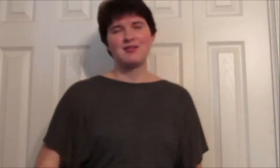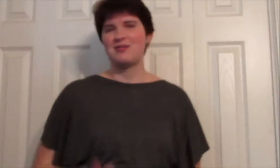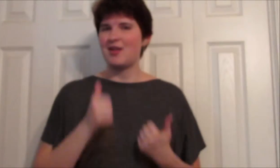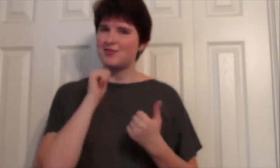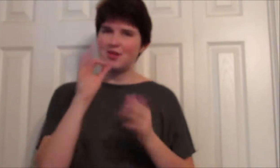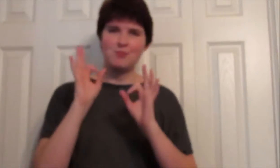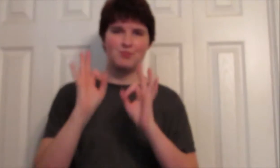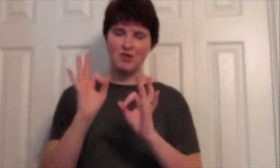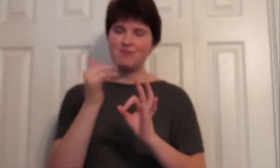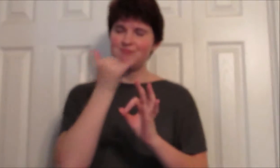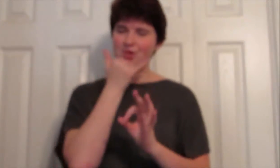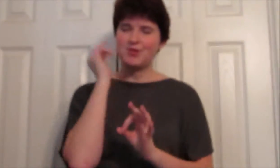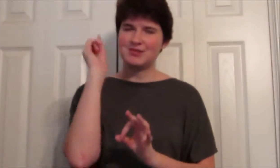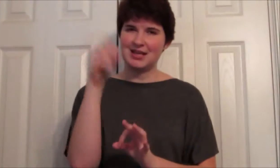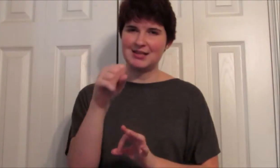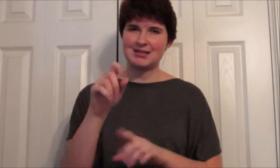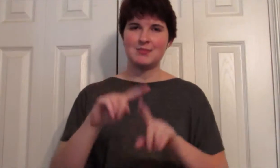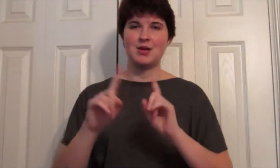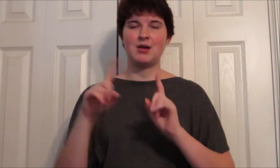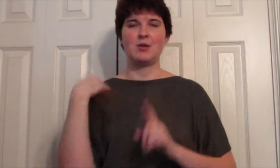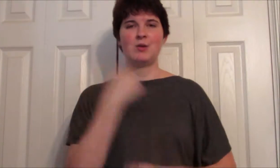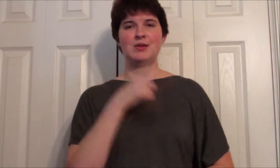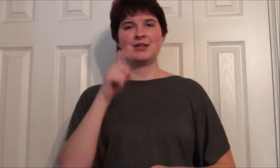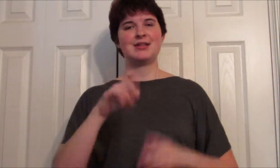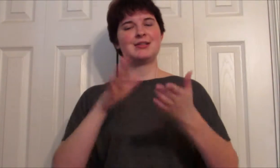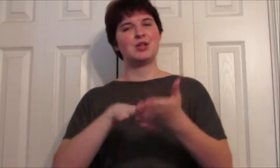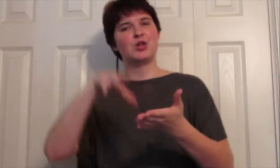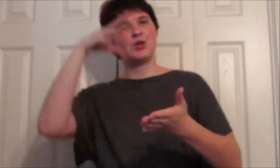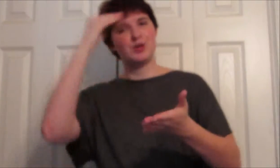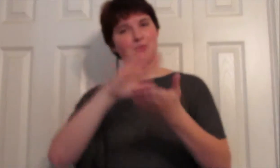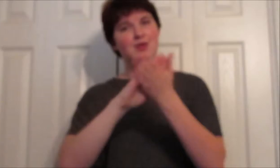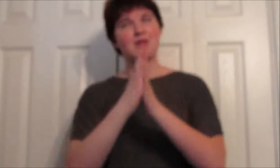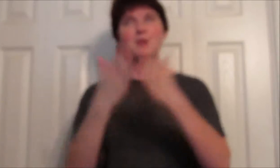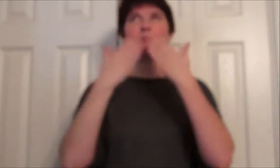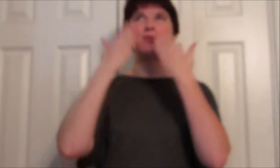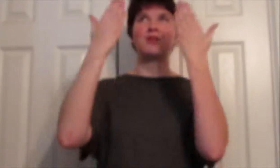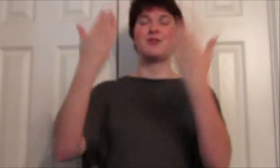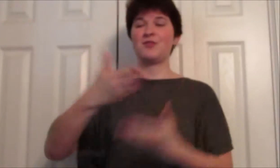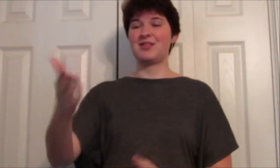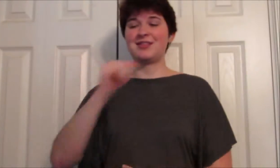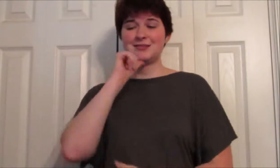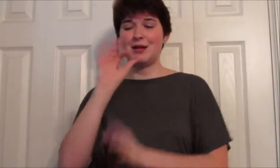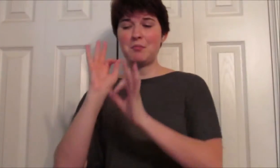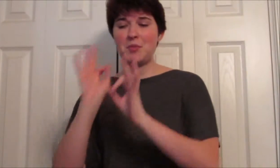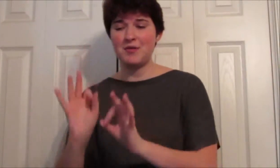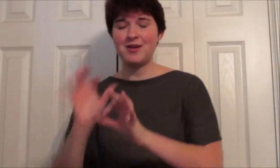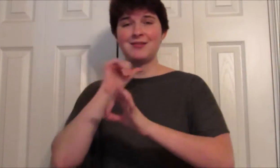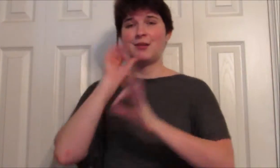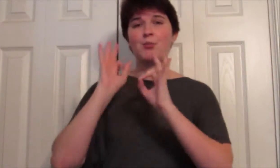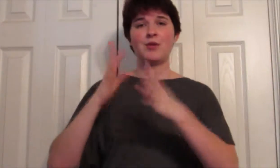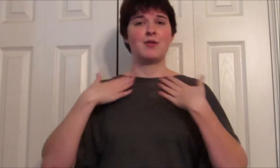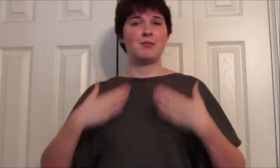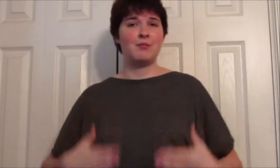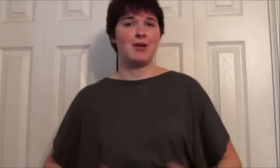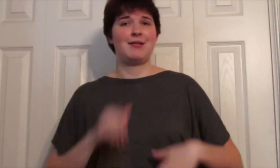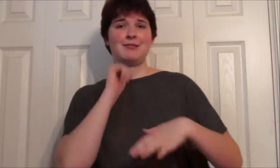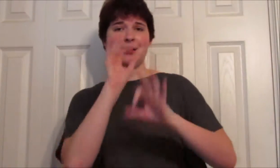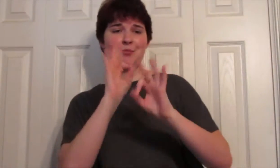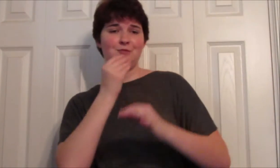Flawed as life may be, we need to learn to be grateful for the imperfect. Imperfect bodies, imperfect